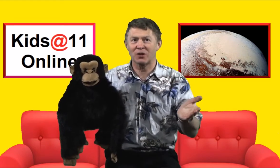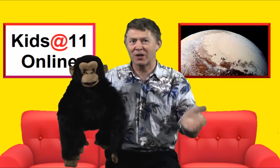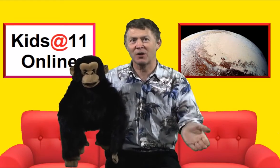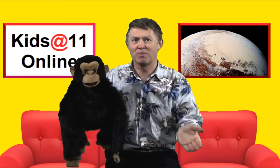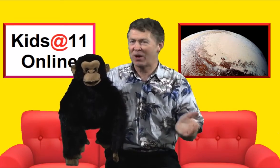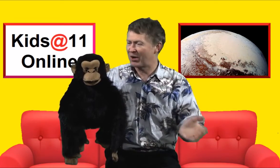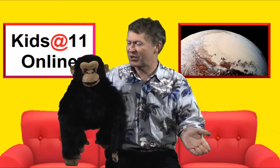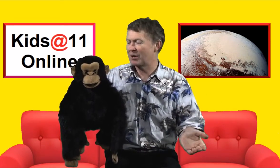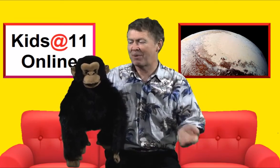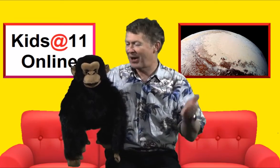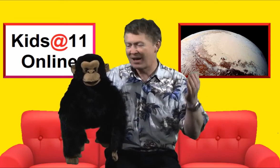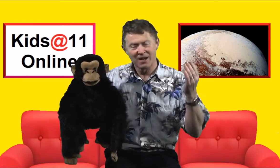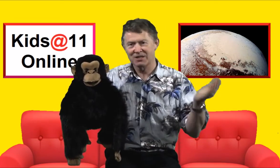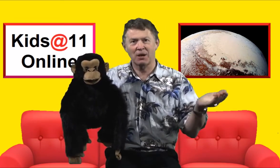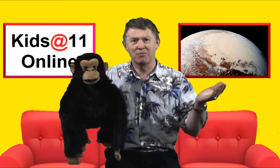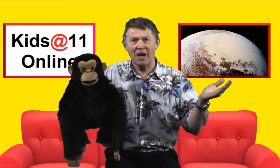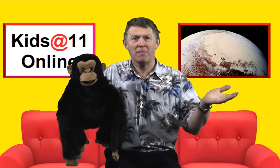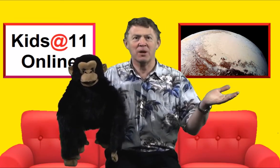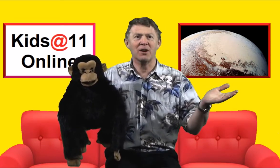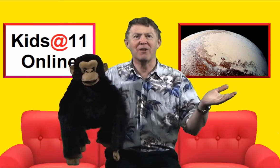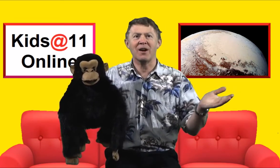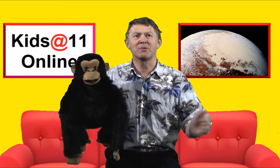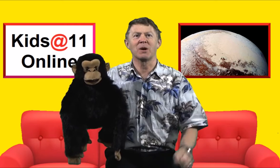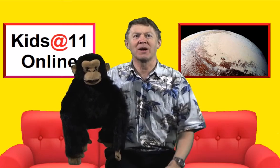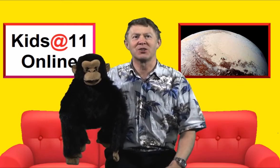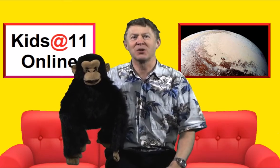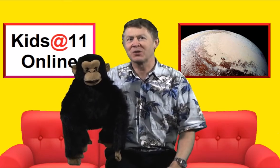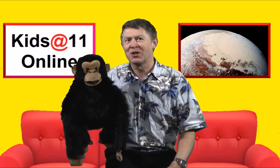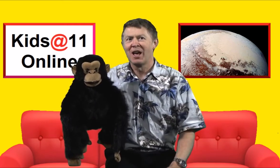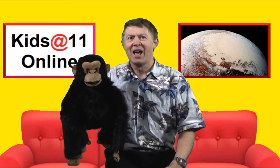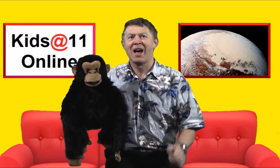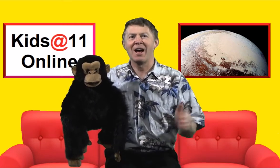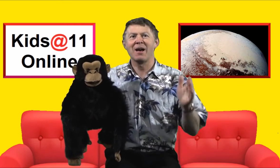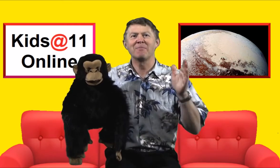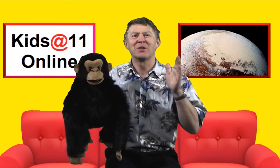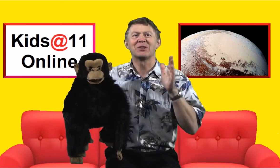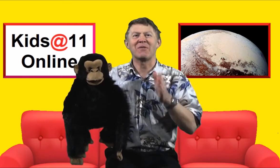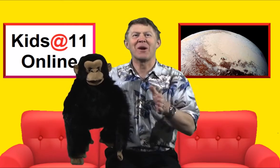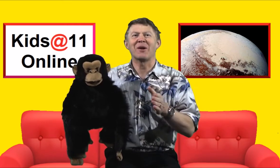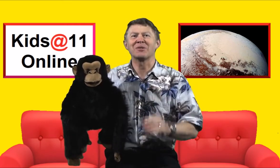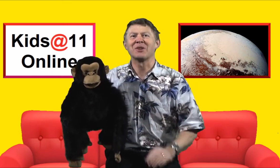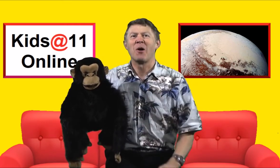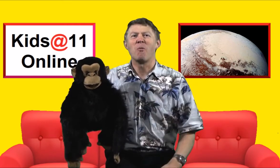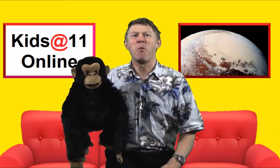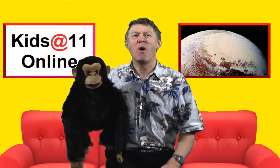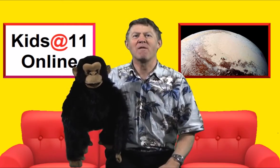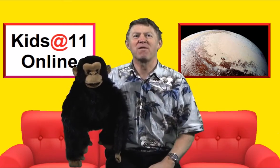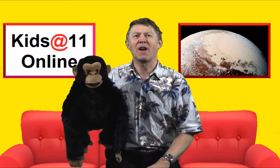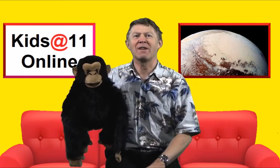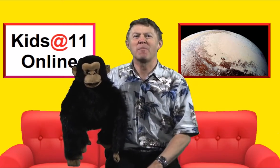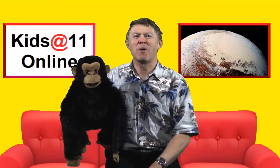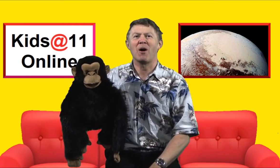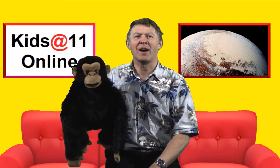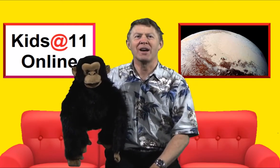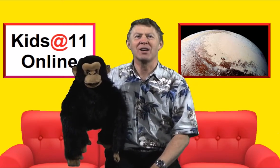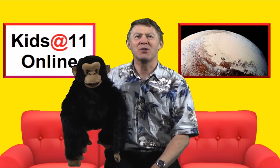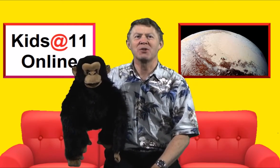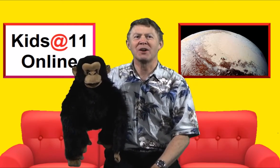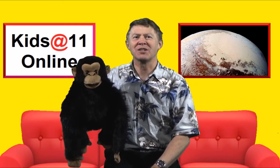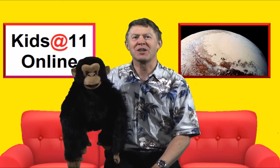include bananas in your pie. So, yep, you got it right. Well done, George. To everyone else, what flavour pie are you going to